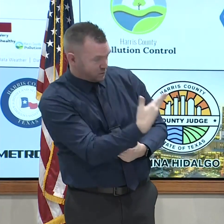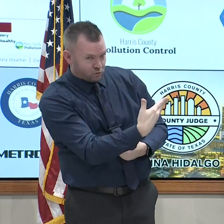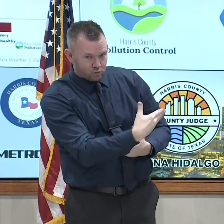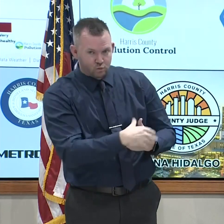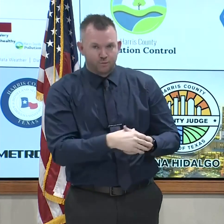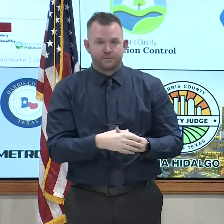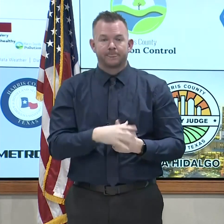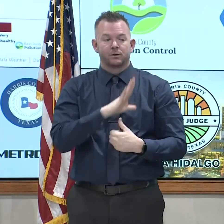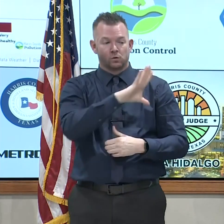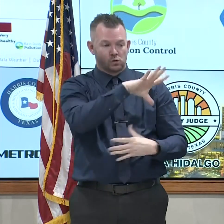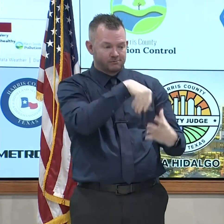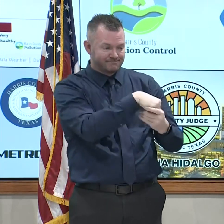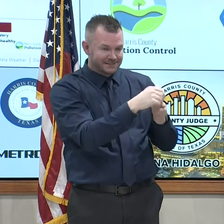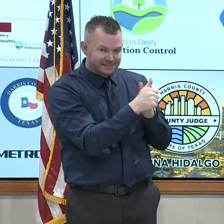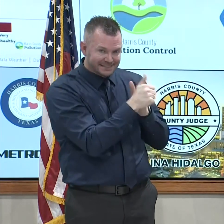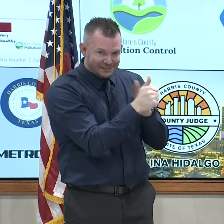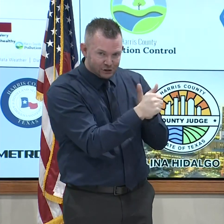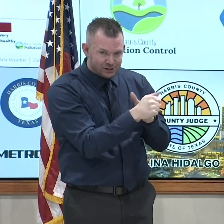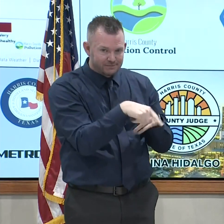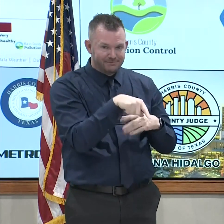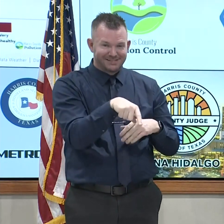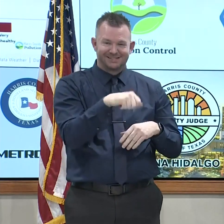This isn't part of my comments,